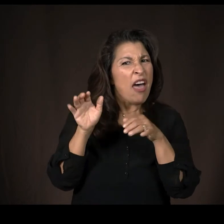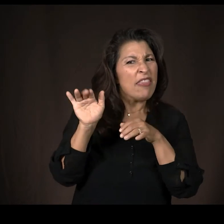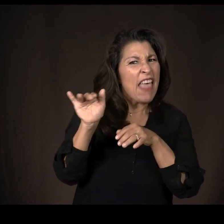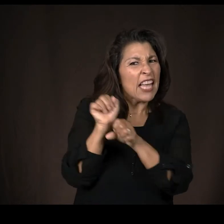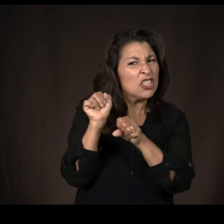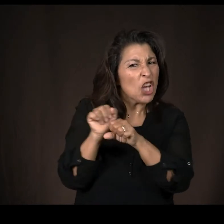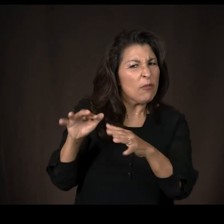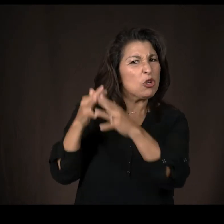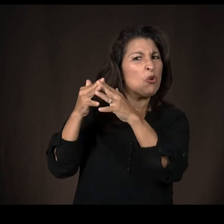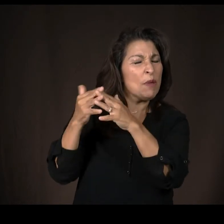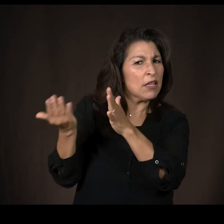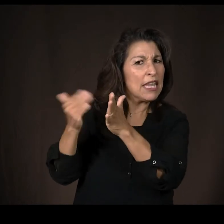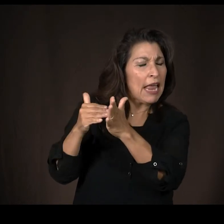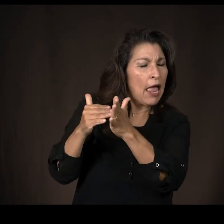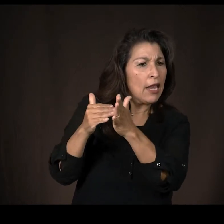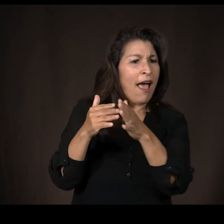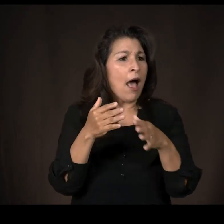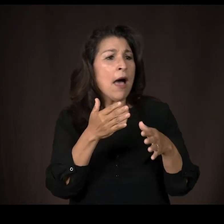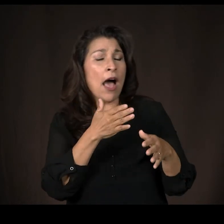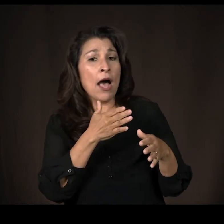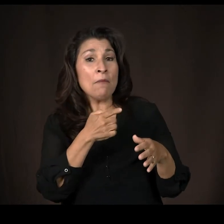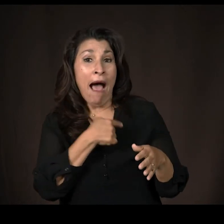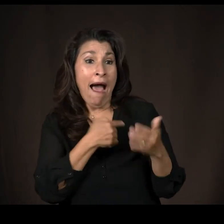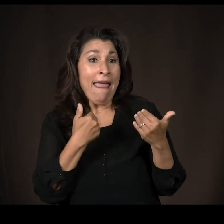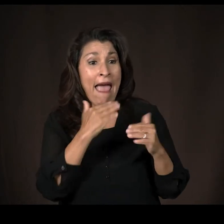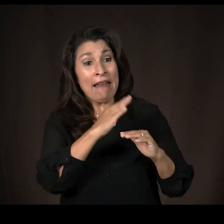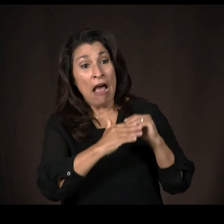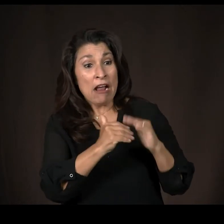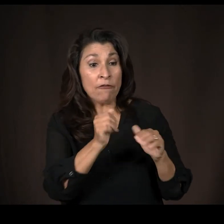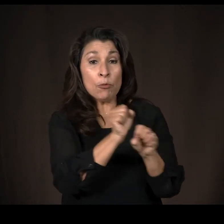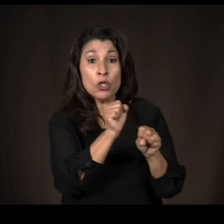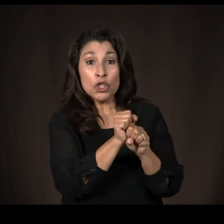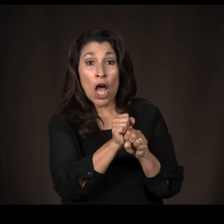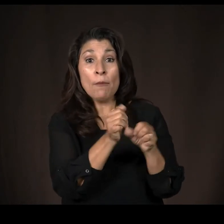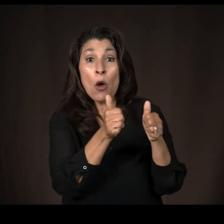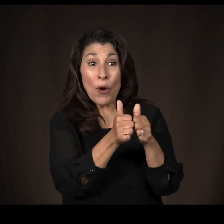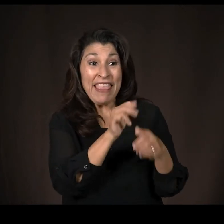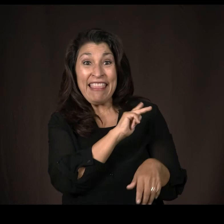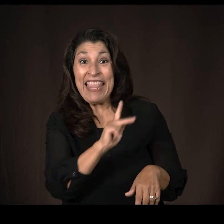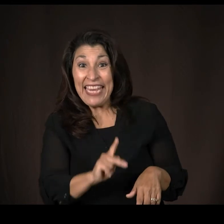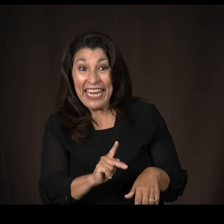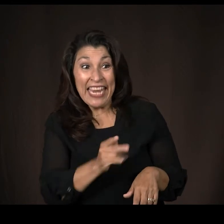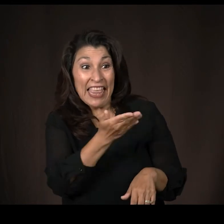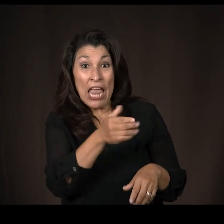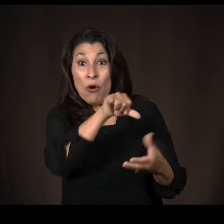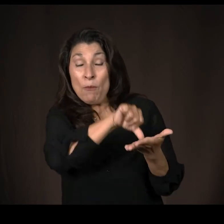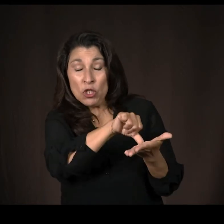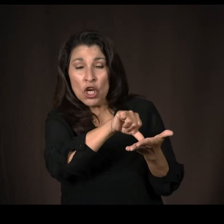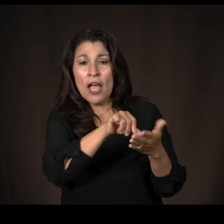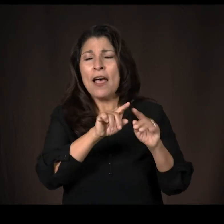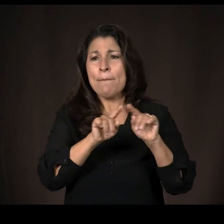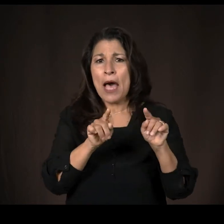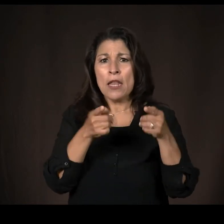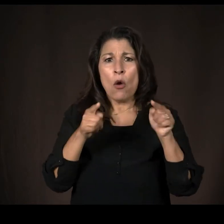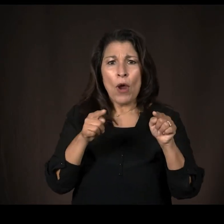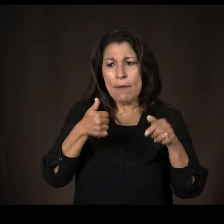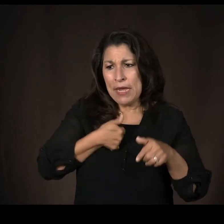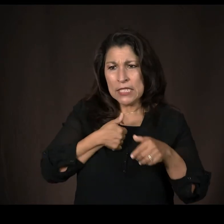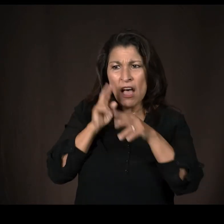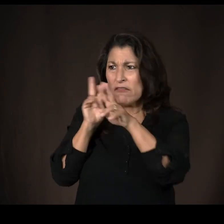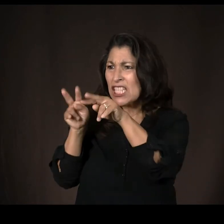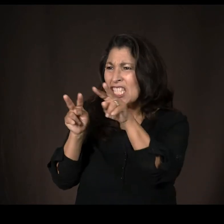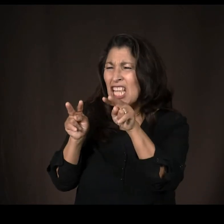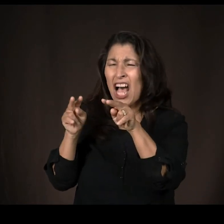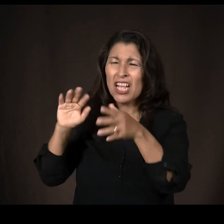job in the king's court in Persia. But God put a discontent in my heart when I saw what was happening to you guys here in